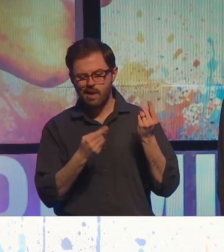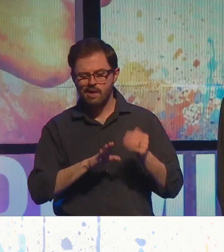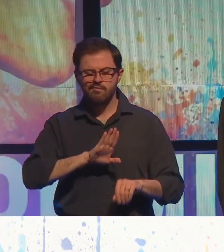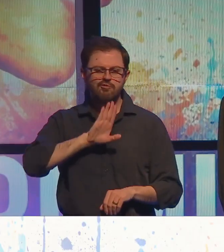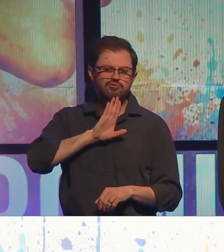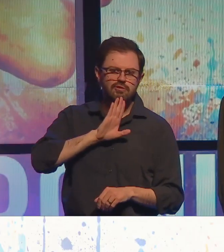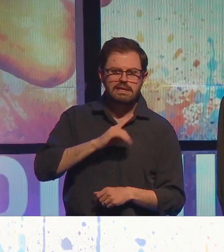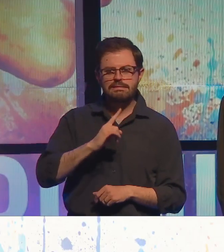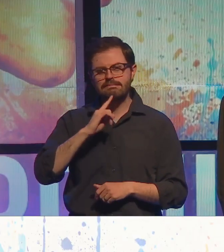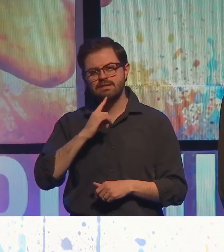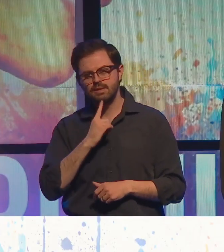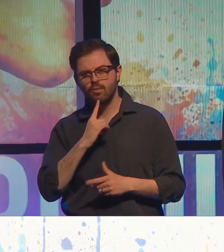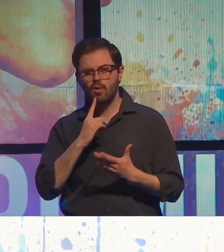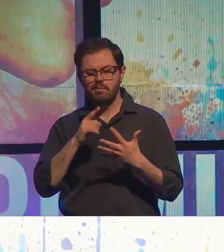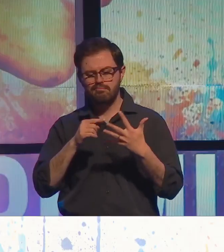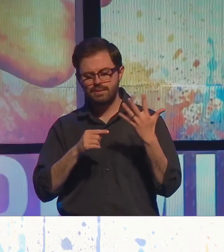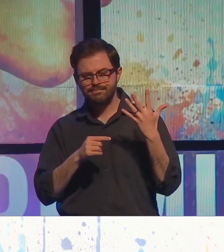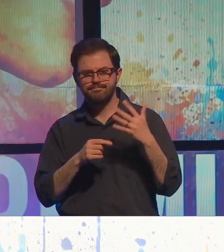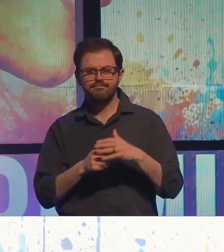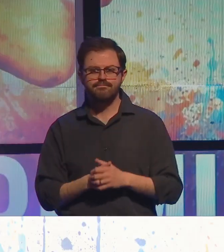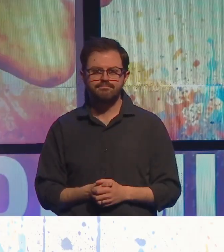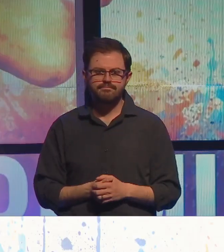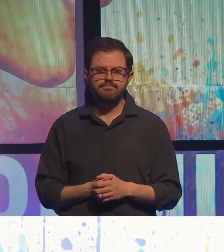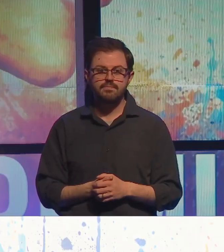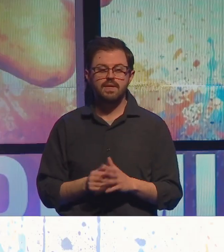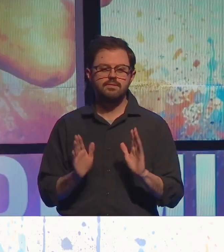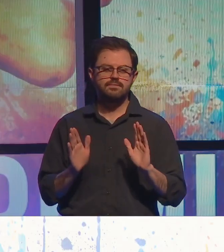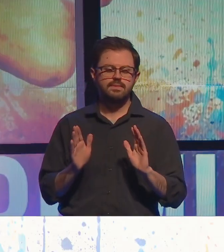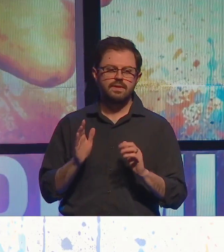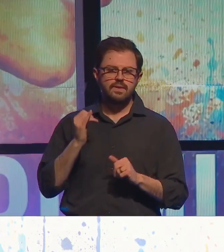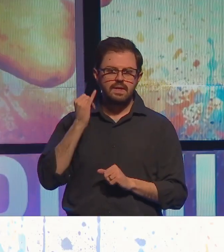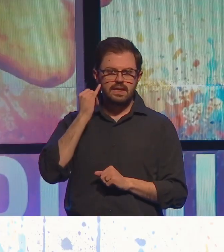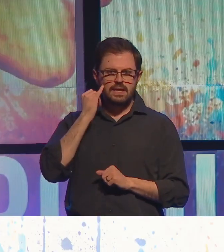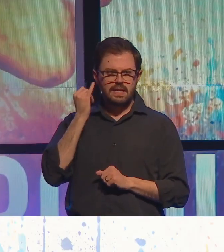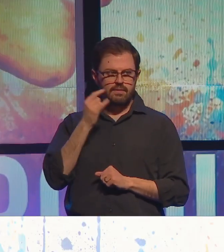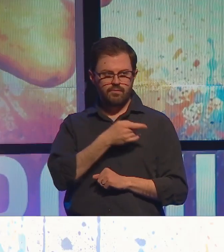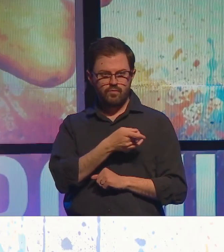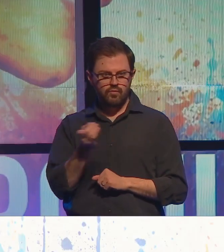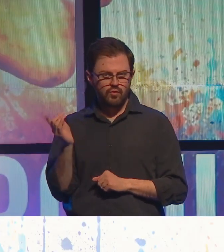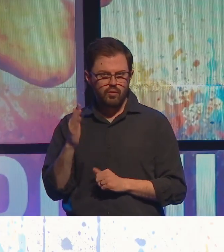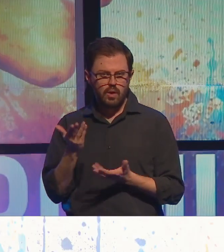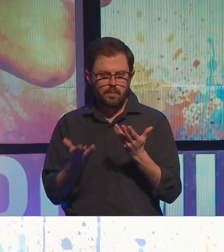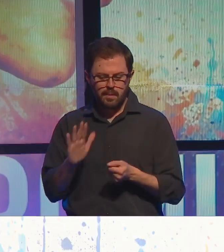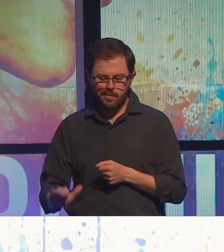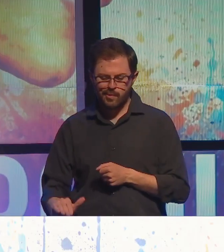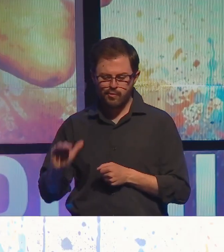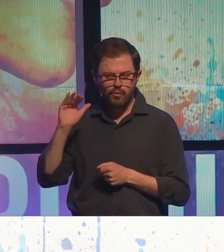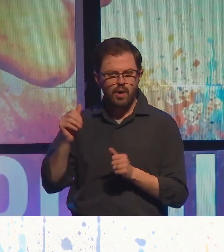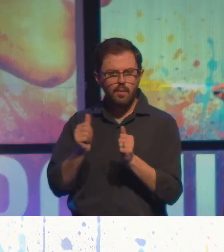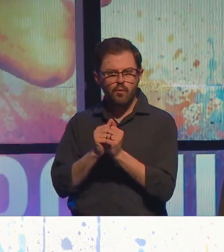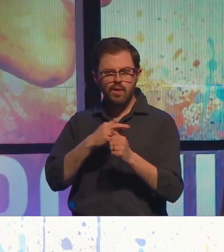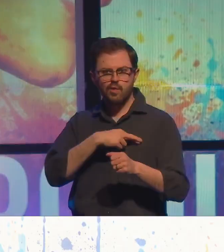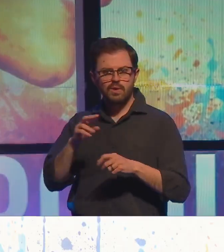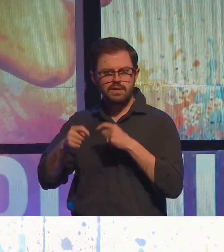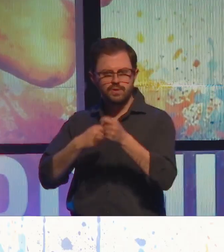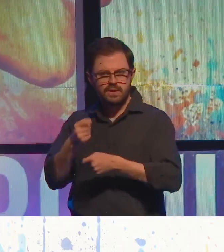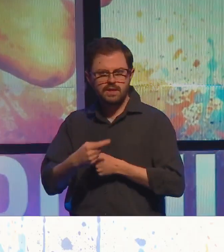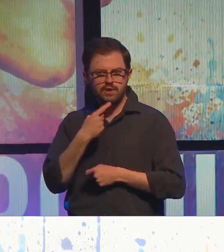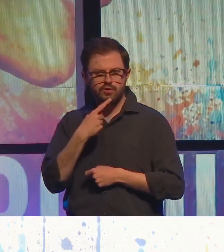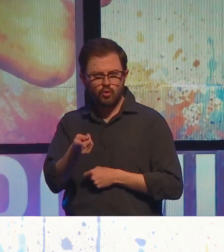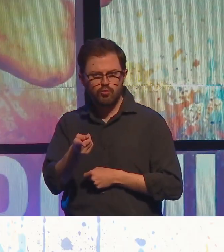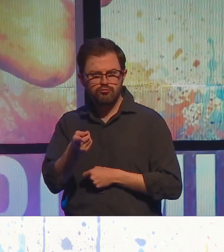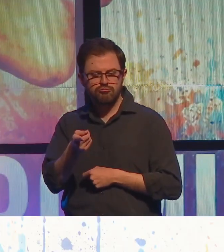disappointment. Now, can I say something too for those of us that maybe grew up in a religious tradition that said this?